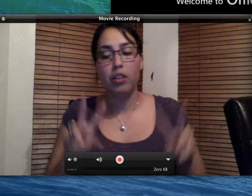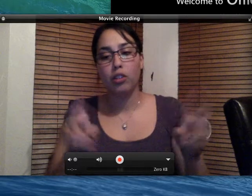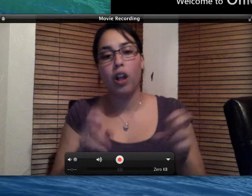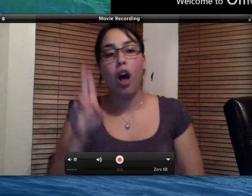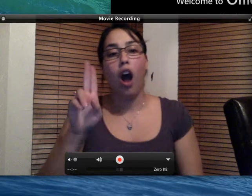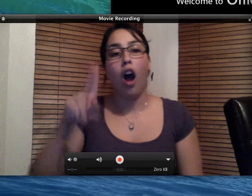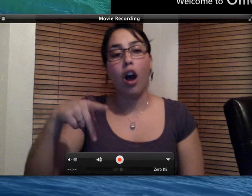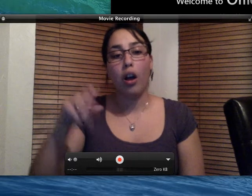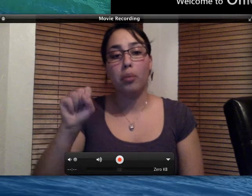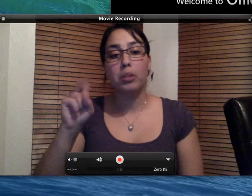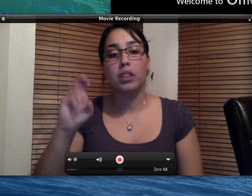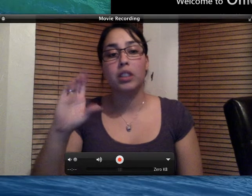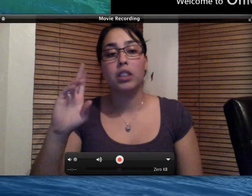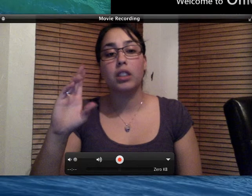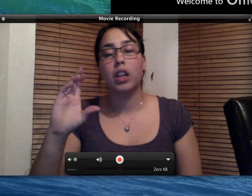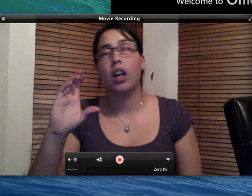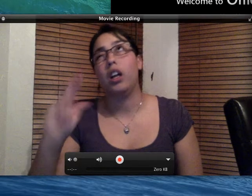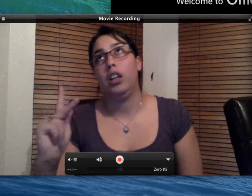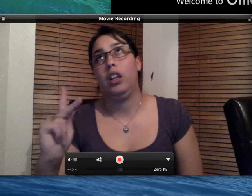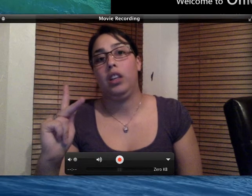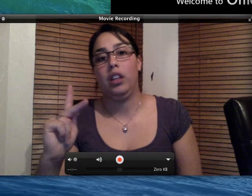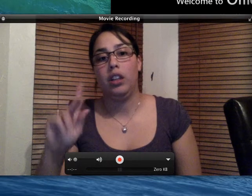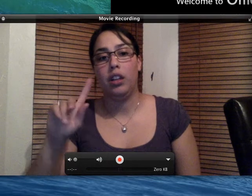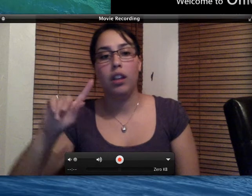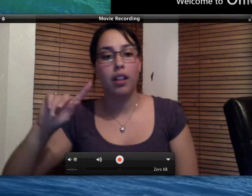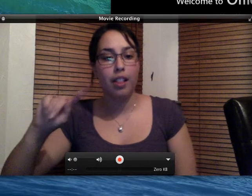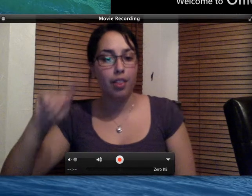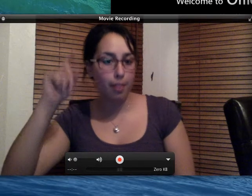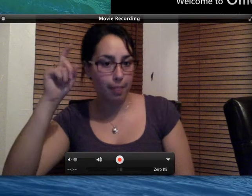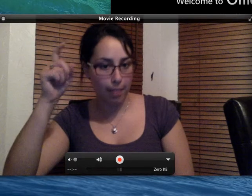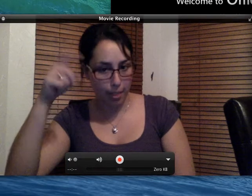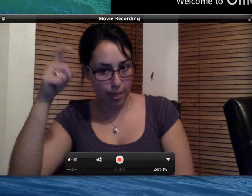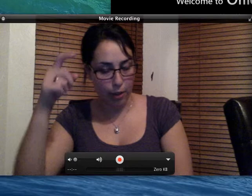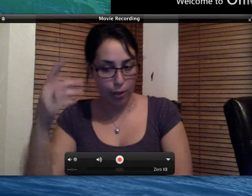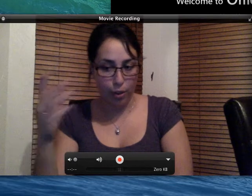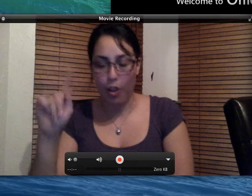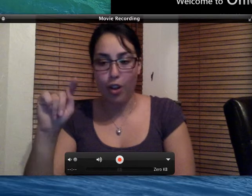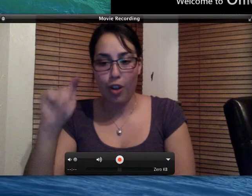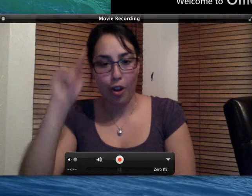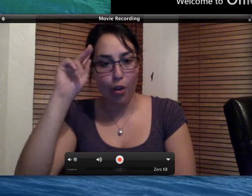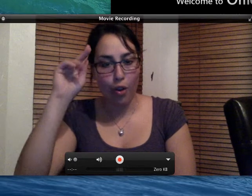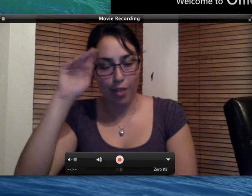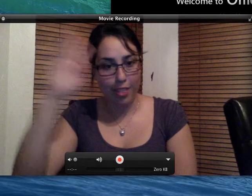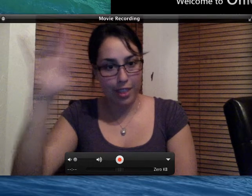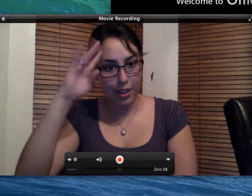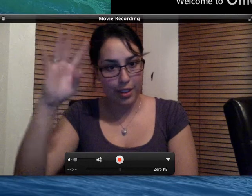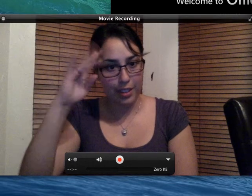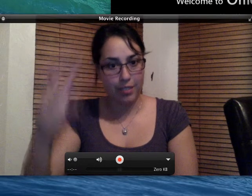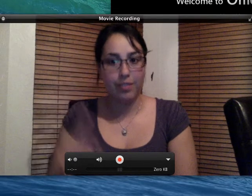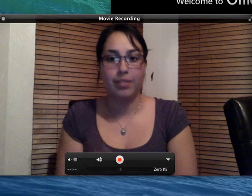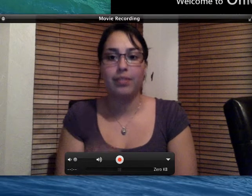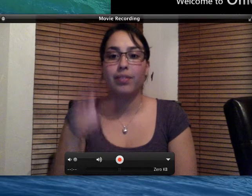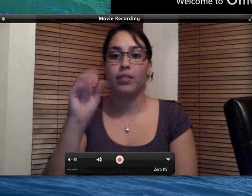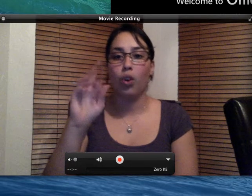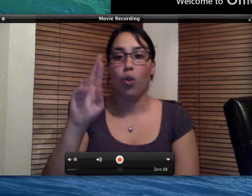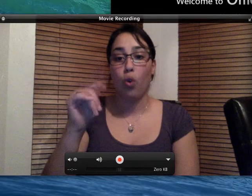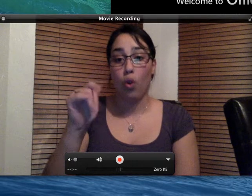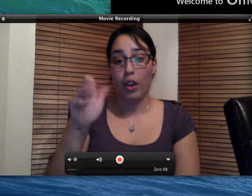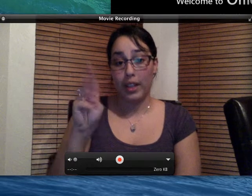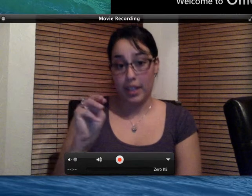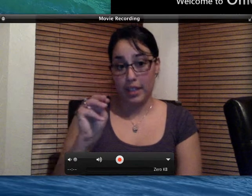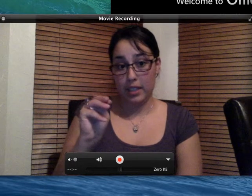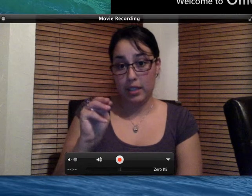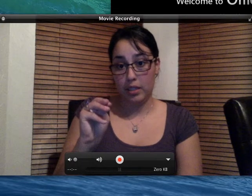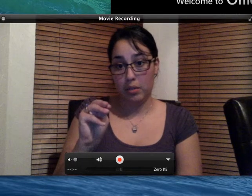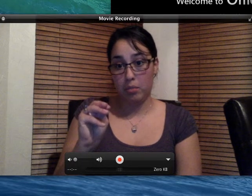if you go all the way back to Hippocrates, physicians believed that orgasm in women was not just helpful for conception, but